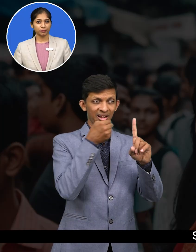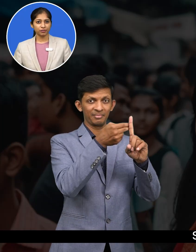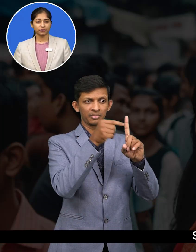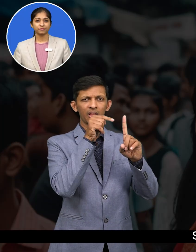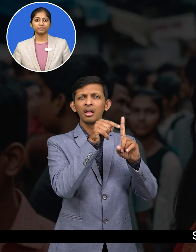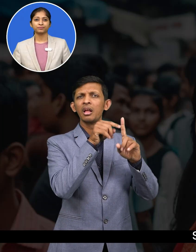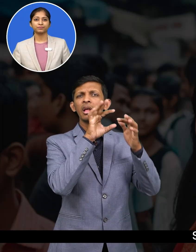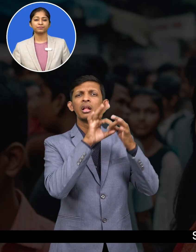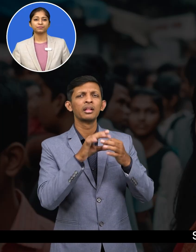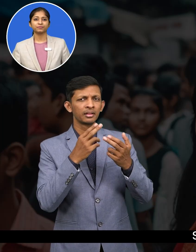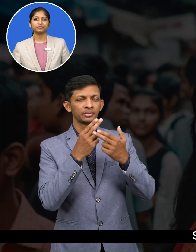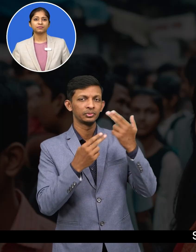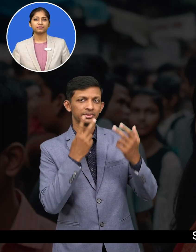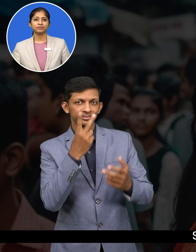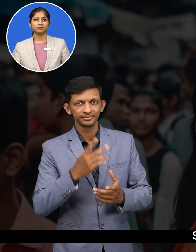Stereotype.